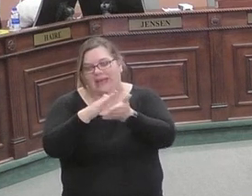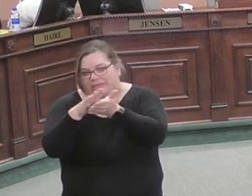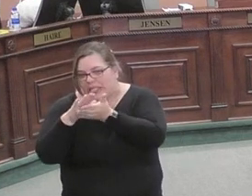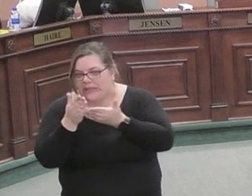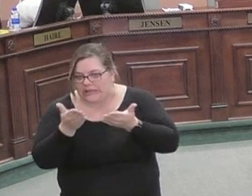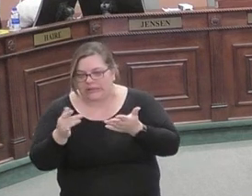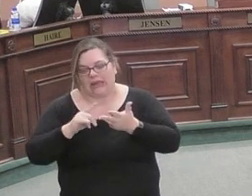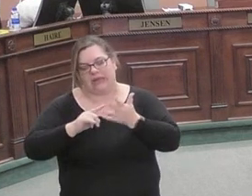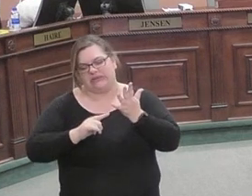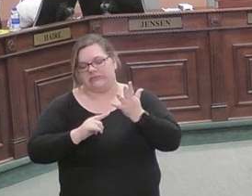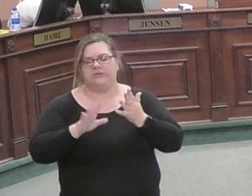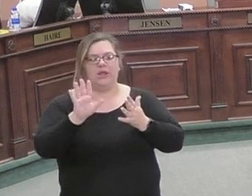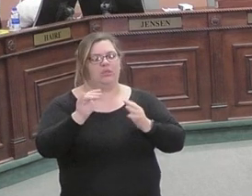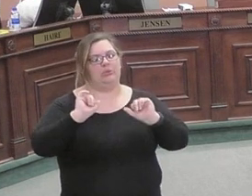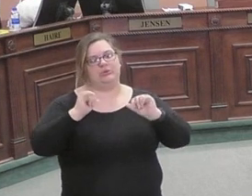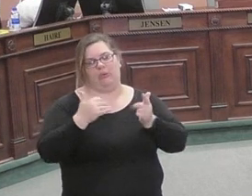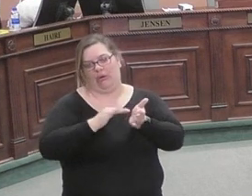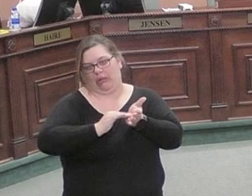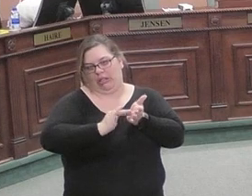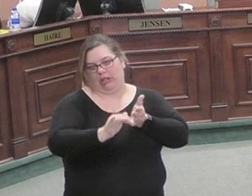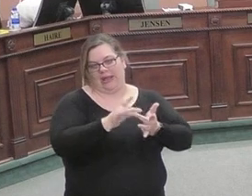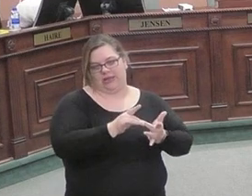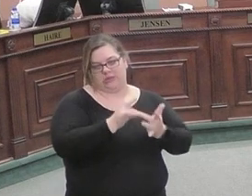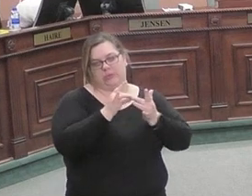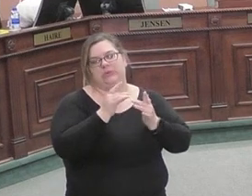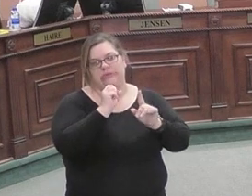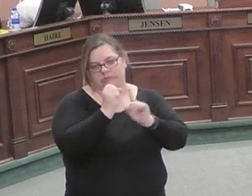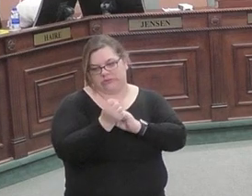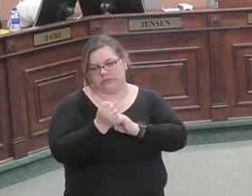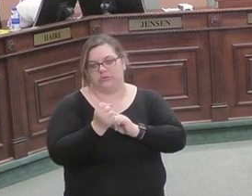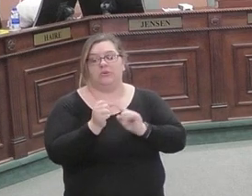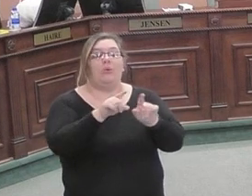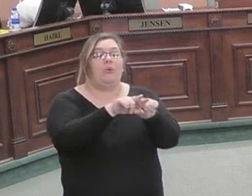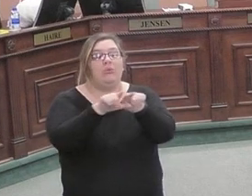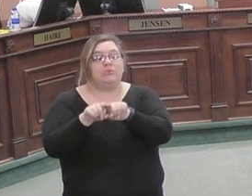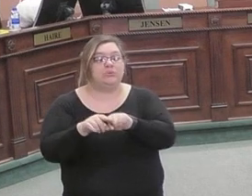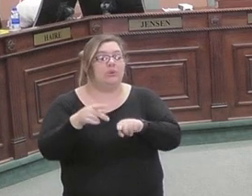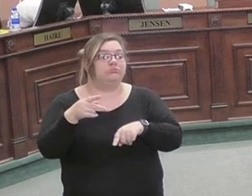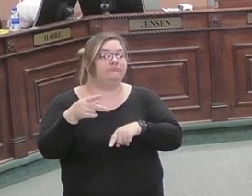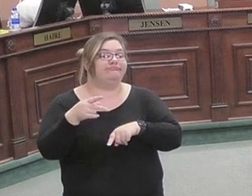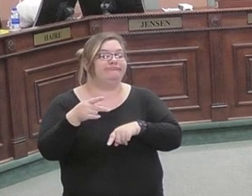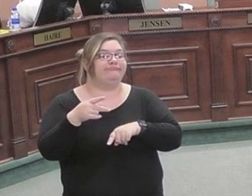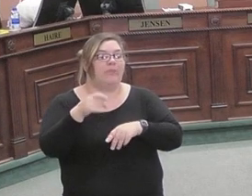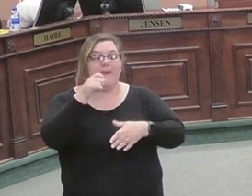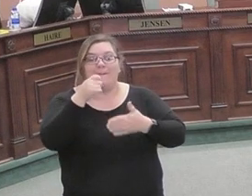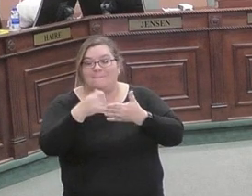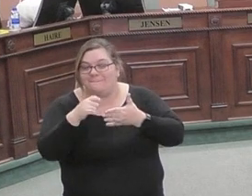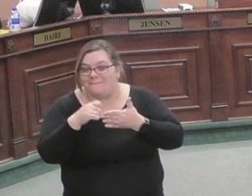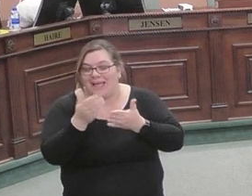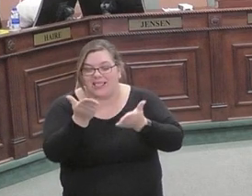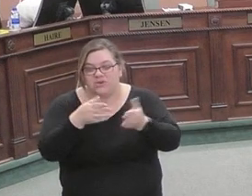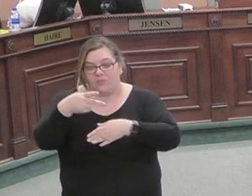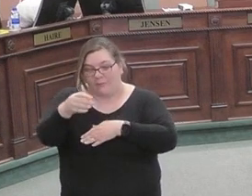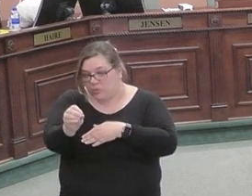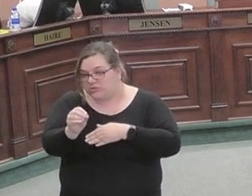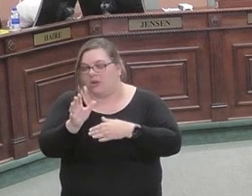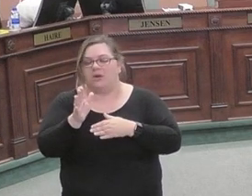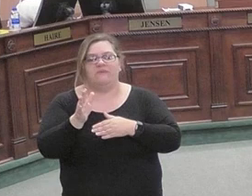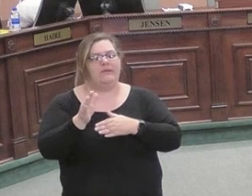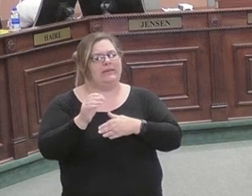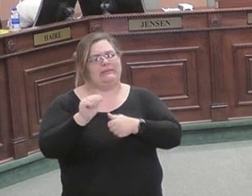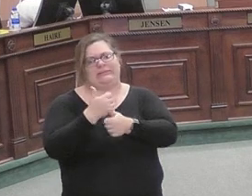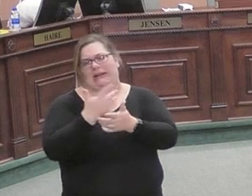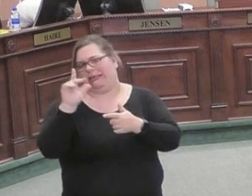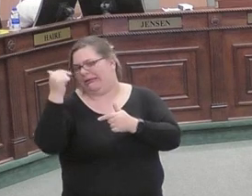all governmental operations, activities like the Postal Service or any governmental activity or function that needs to occur, we